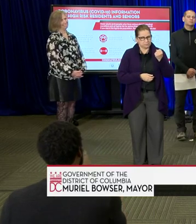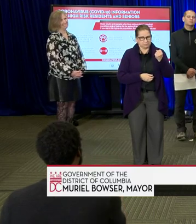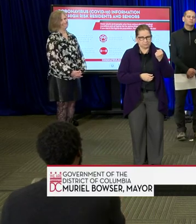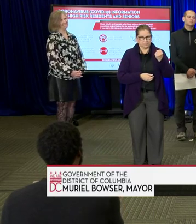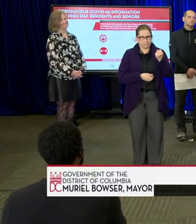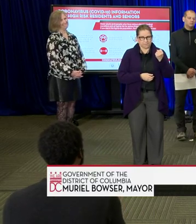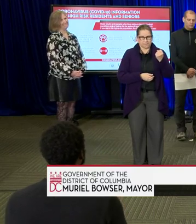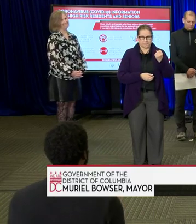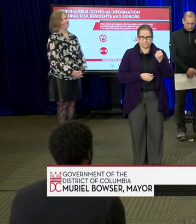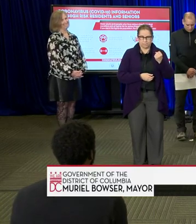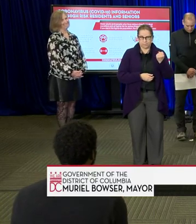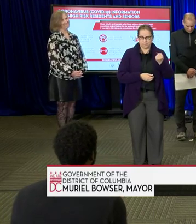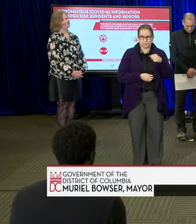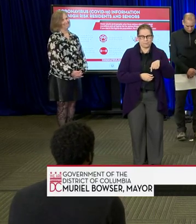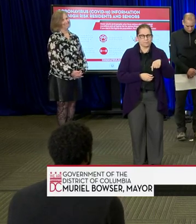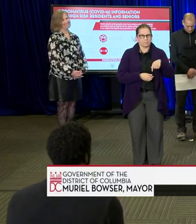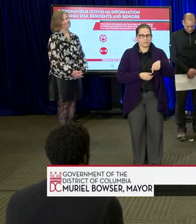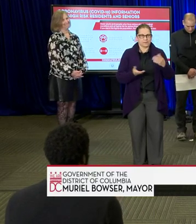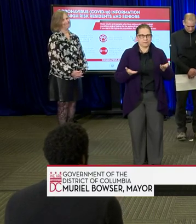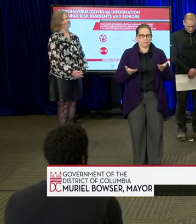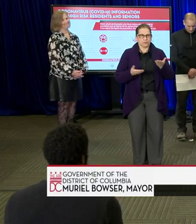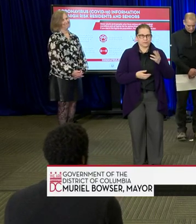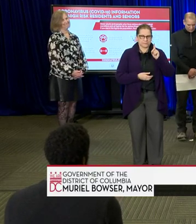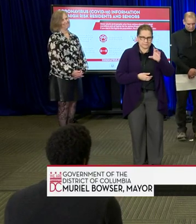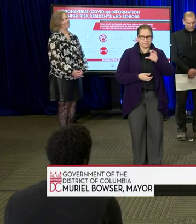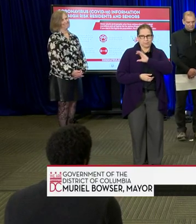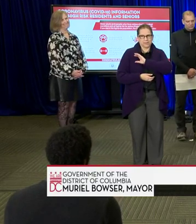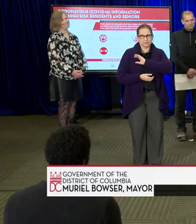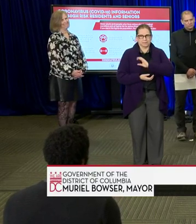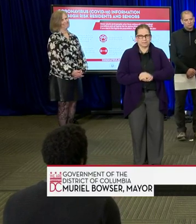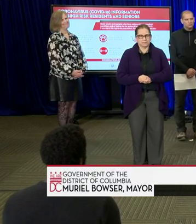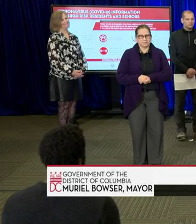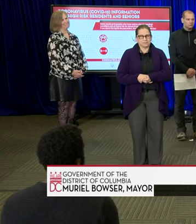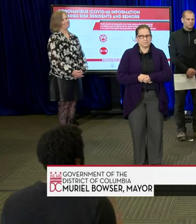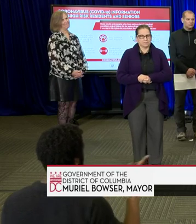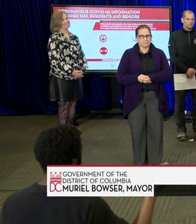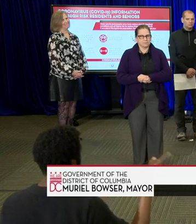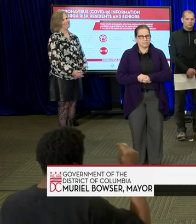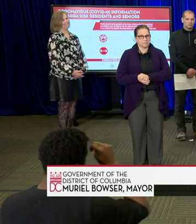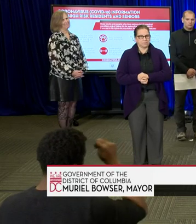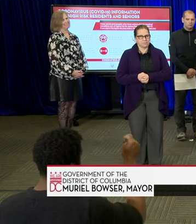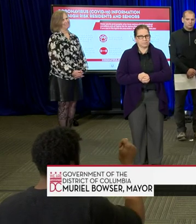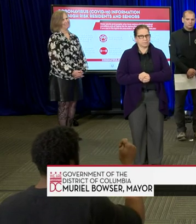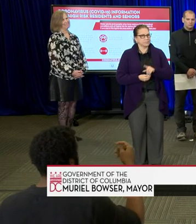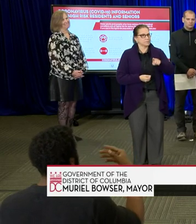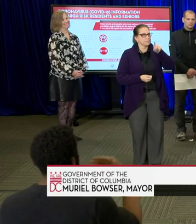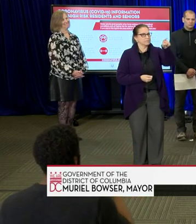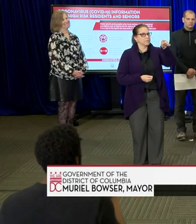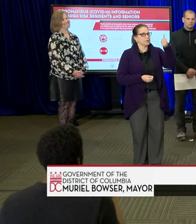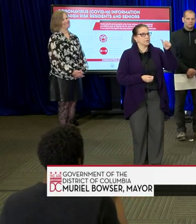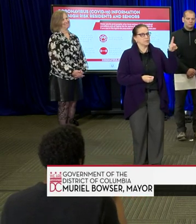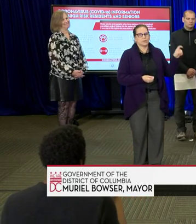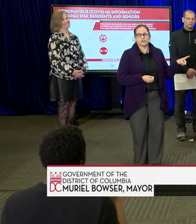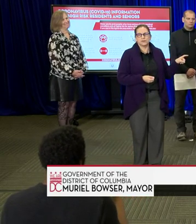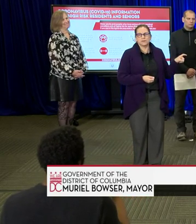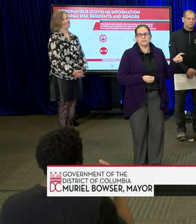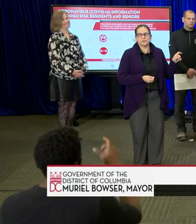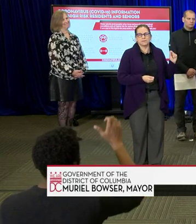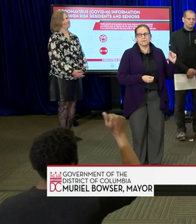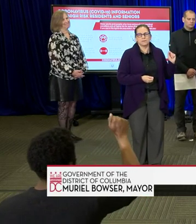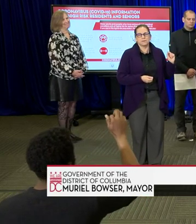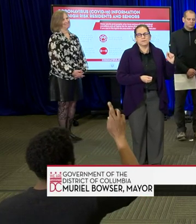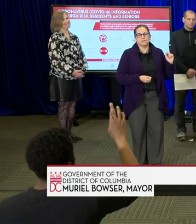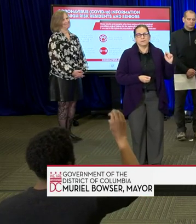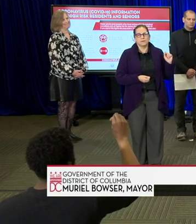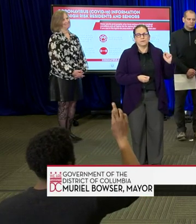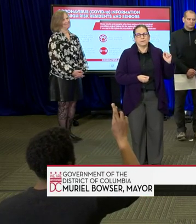Yes. So just to take this hypothetical a step further, I mean, the Arboretum has dogwoods. Those eventually bloom. That usually crowds not